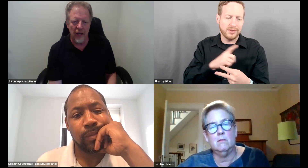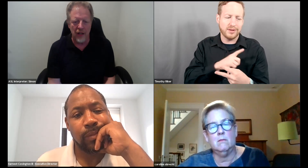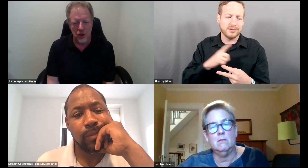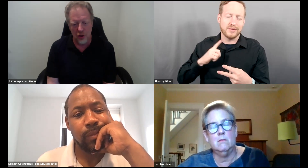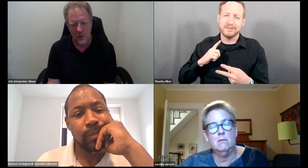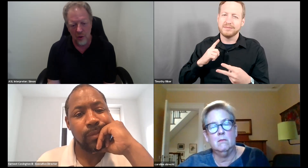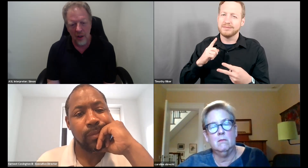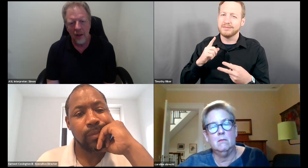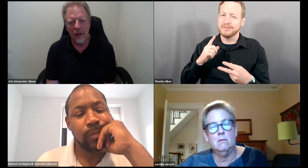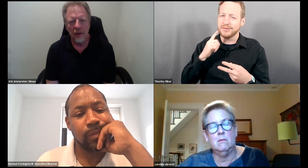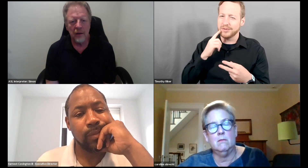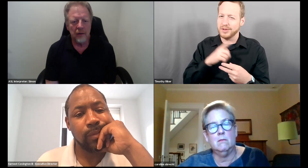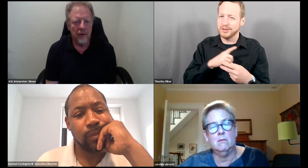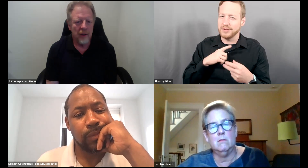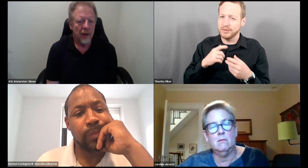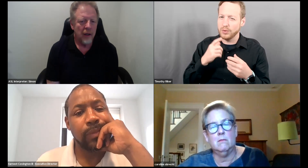is related to